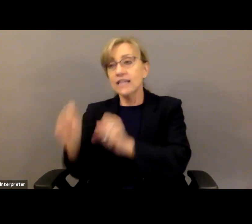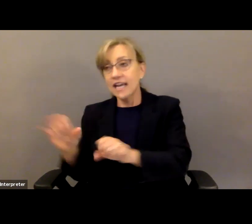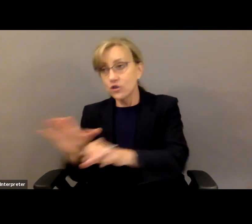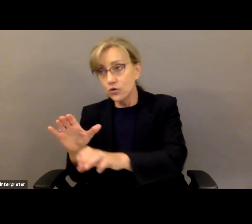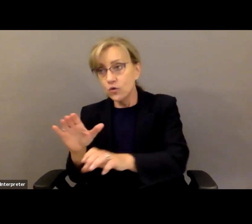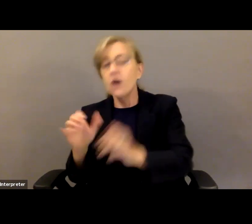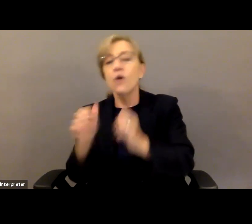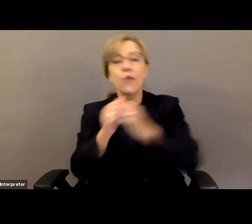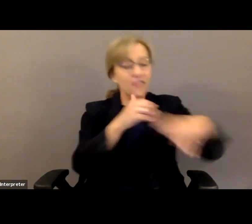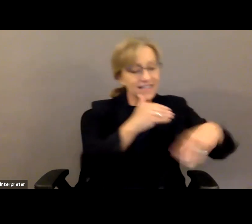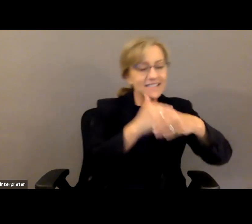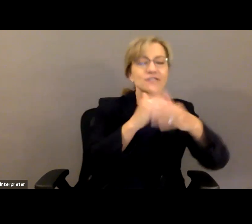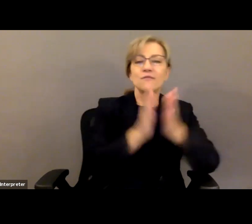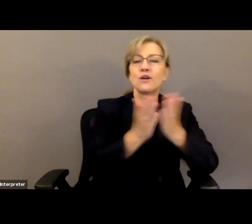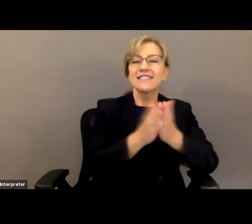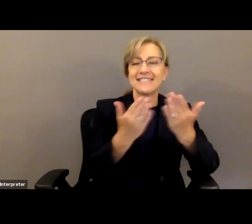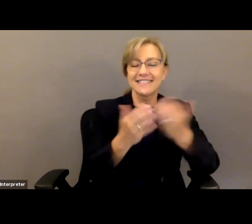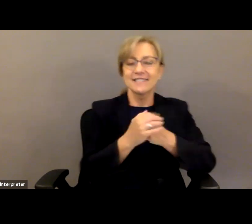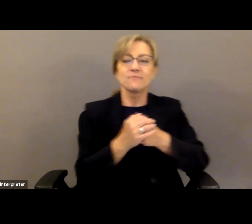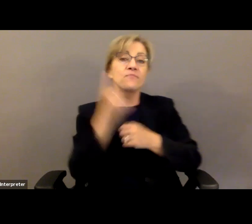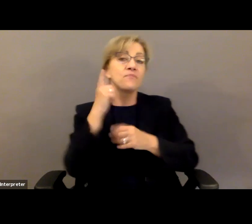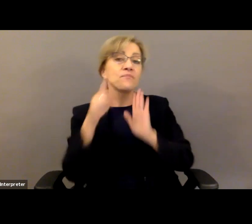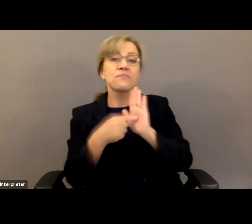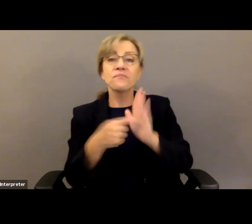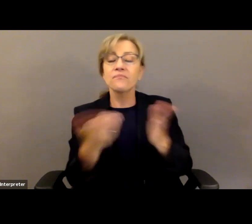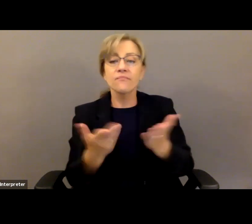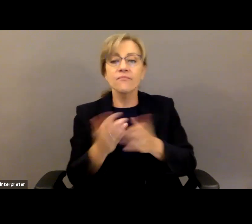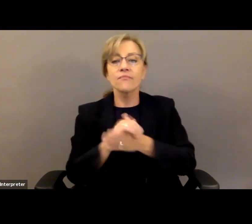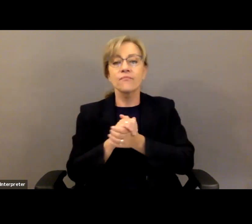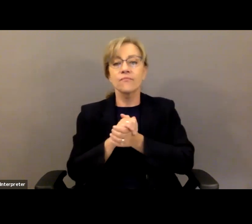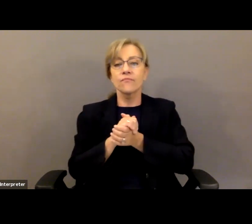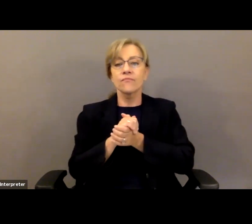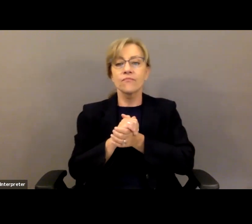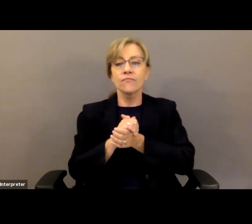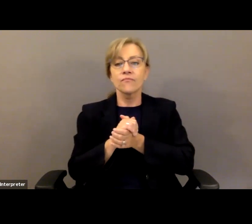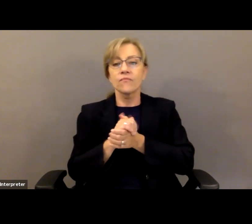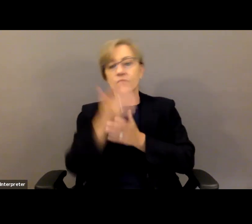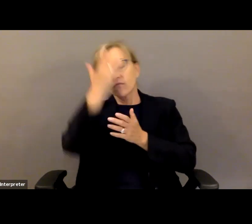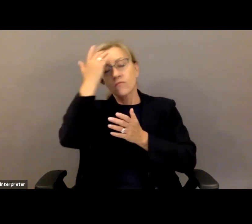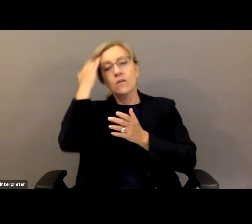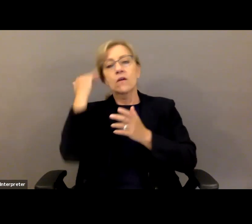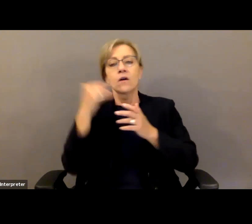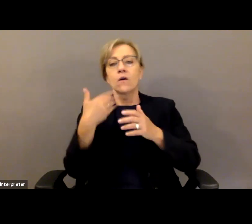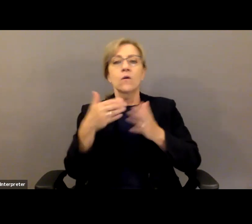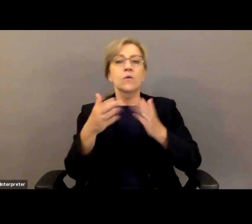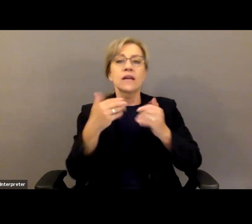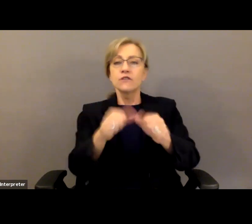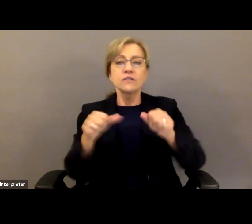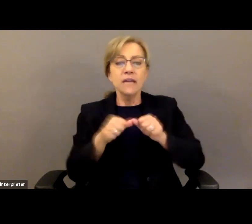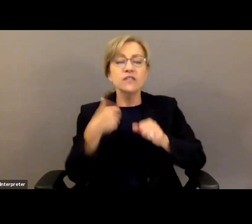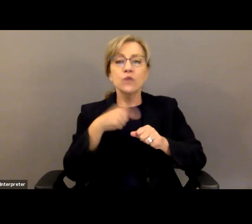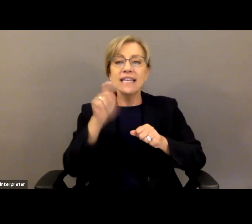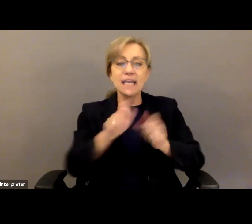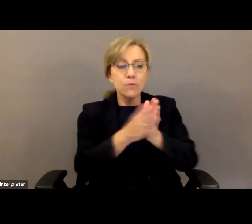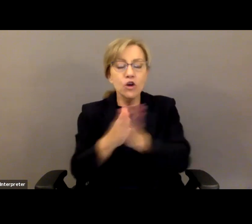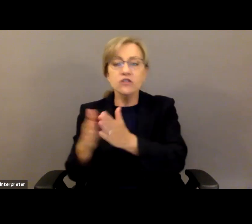books. And I'll just offer a few examples. In every makerspace, we need books that spark creativity because we